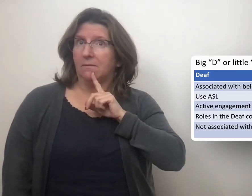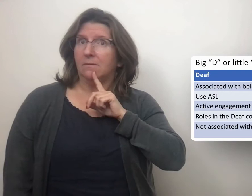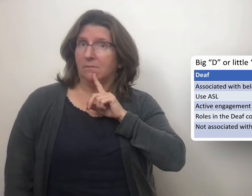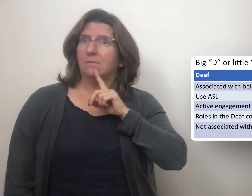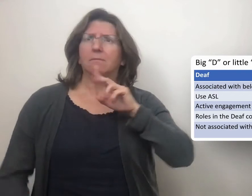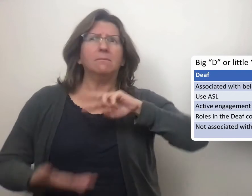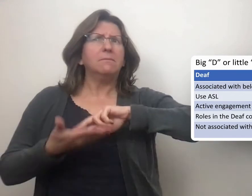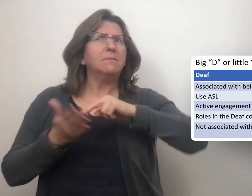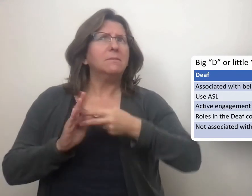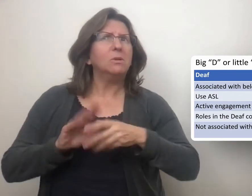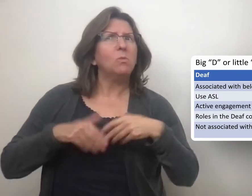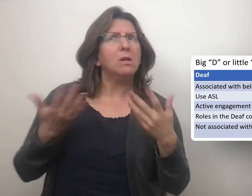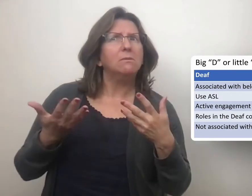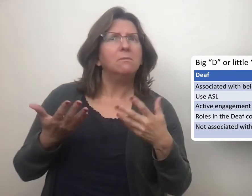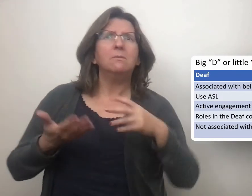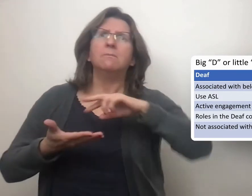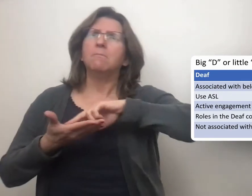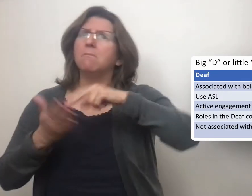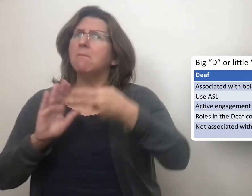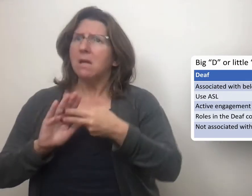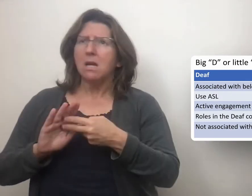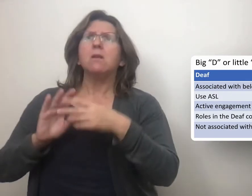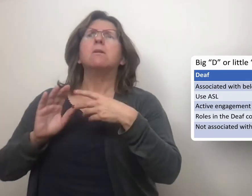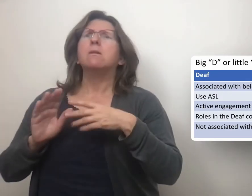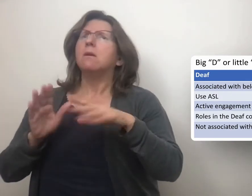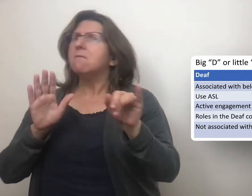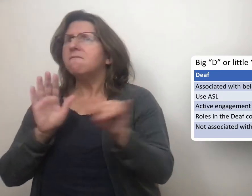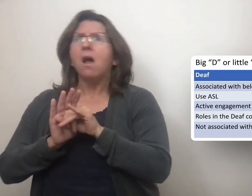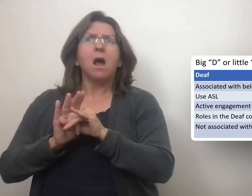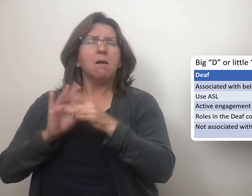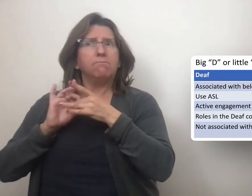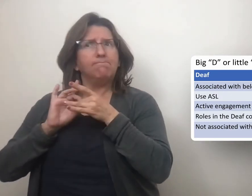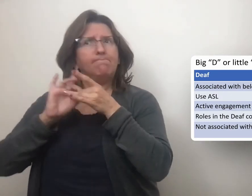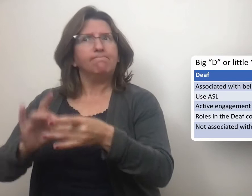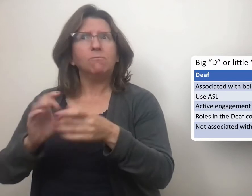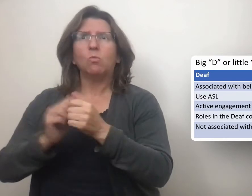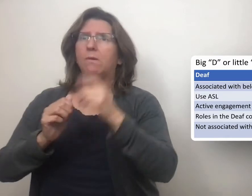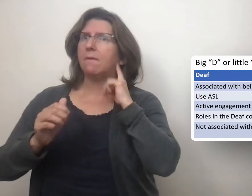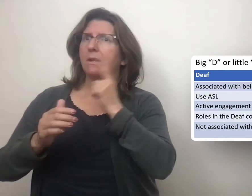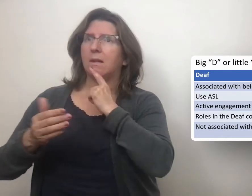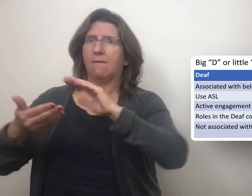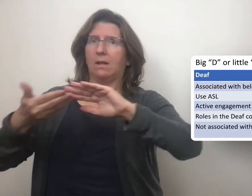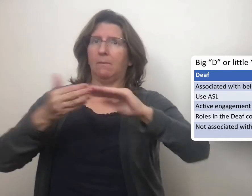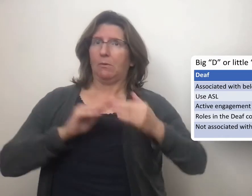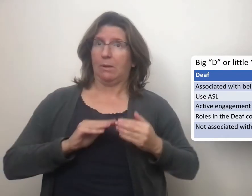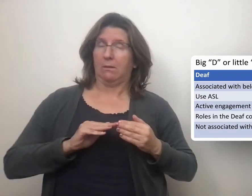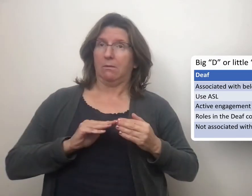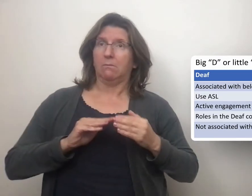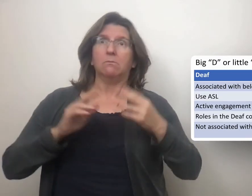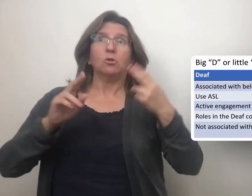as Big D deaf. What does this actually mean? It's an identity